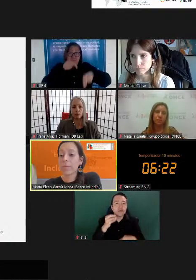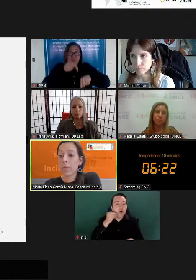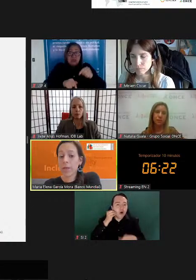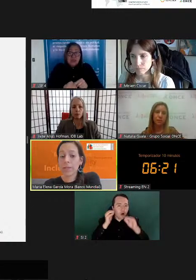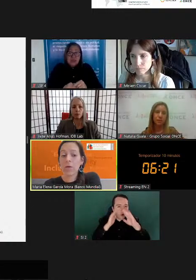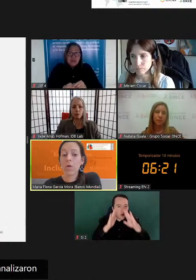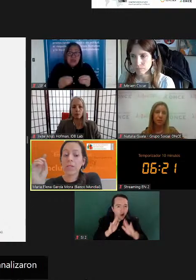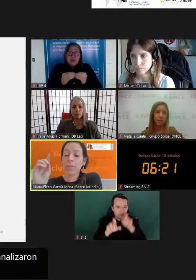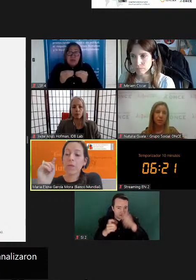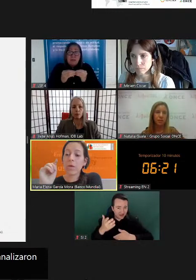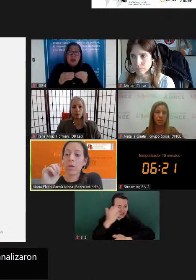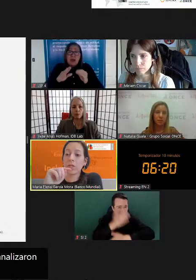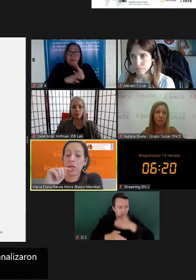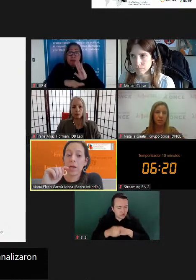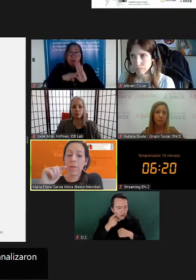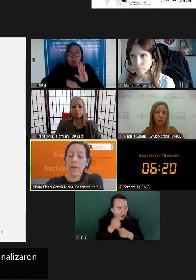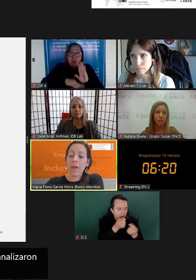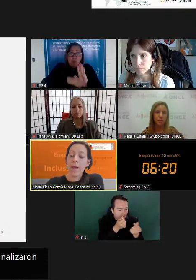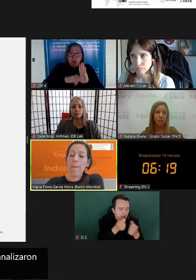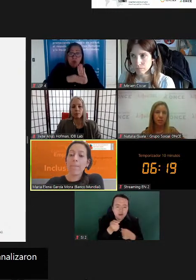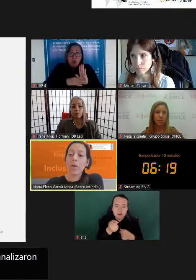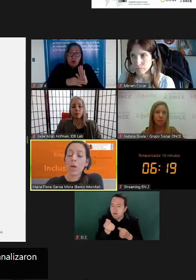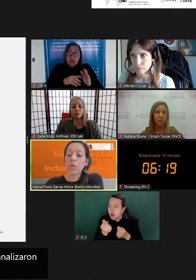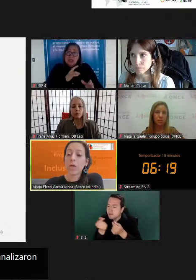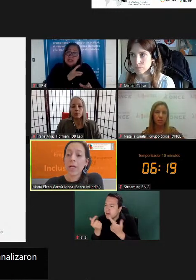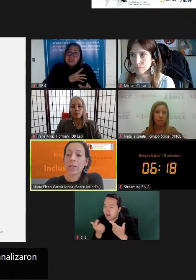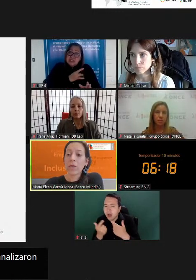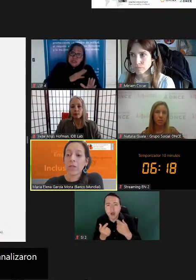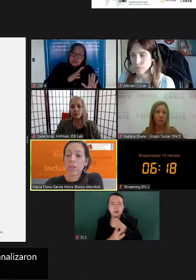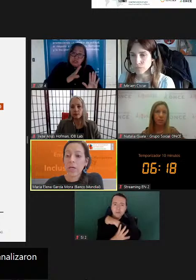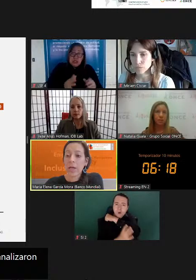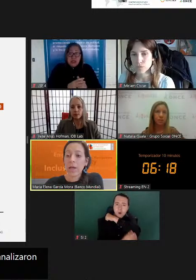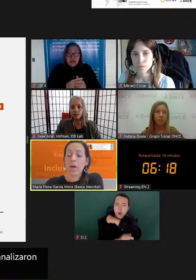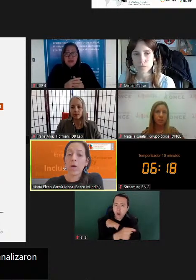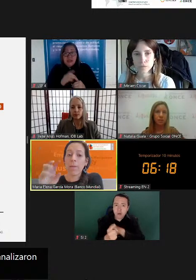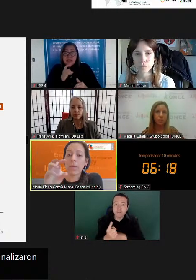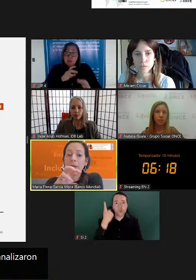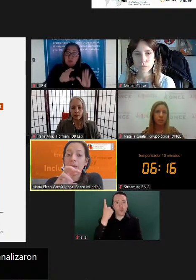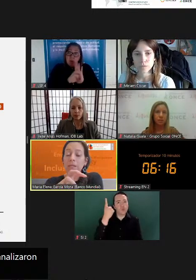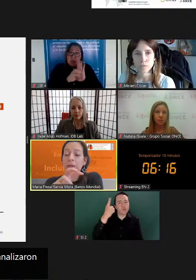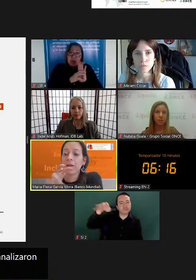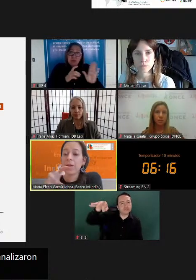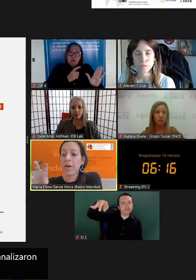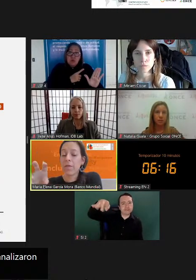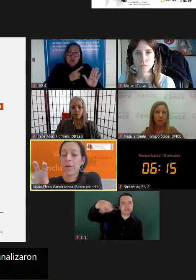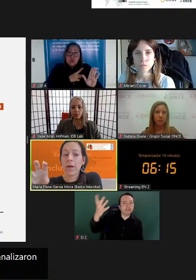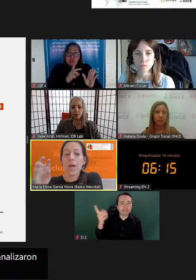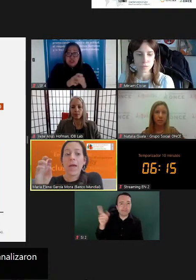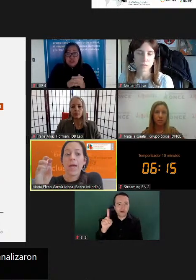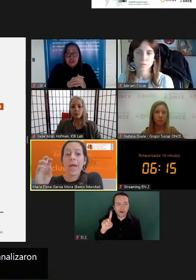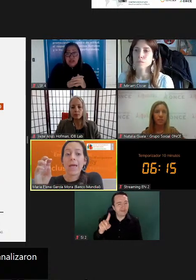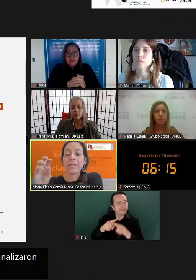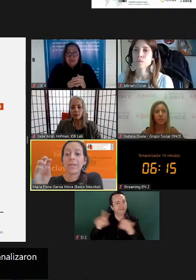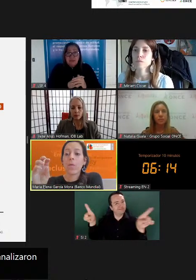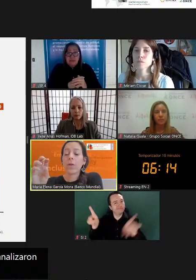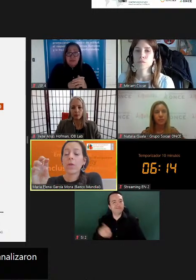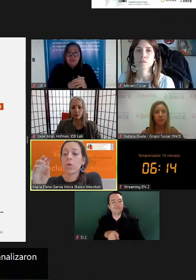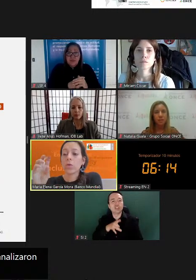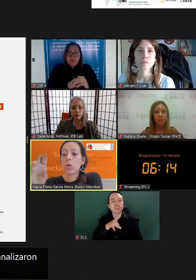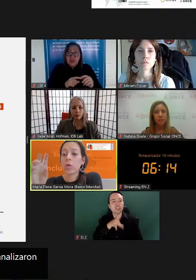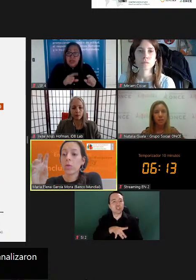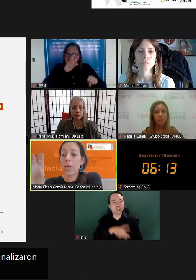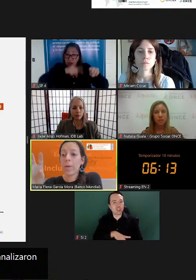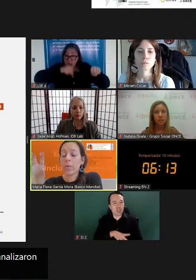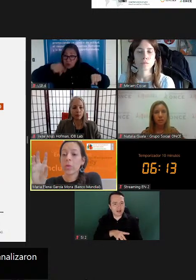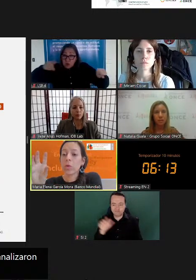the homes of persons with disabilities or pers per then with the exception of chile but when in the case of